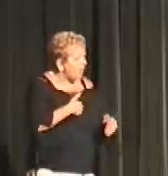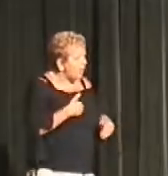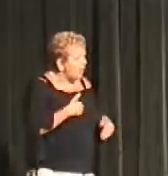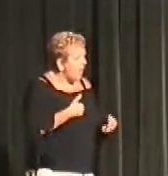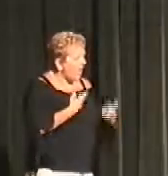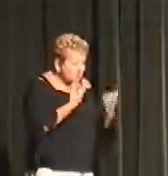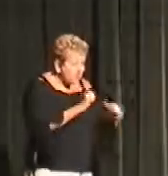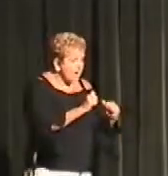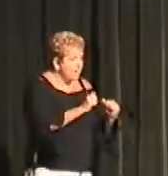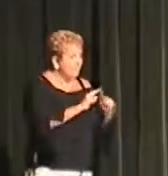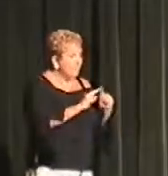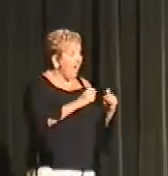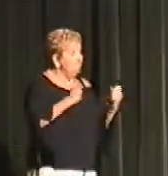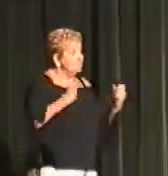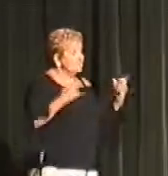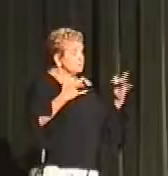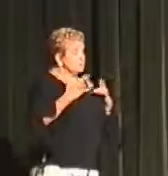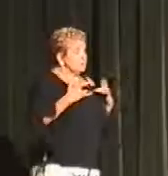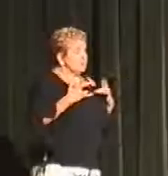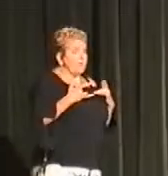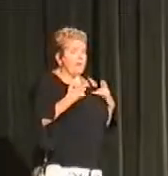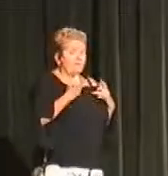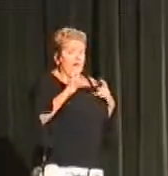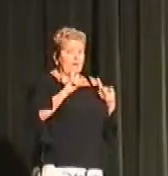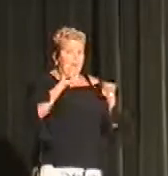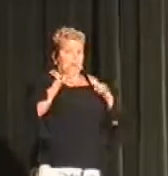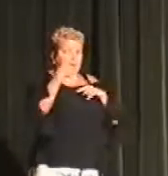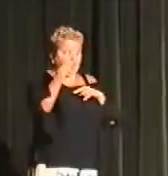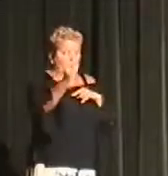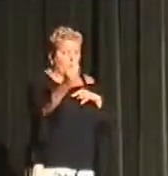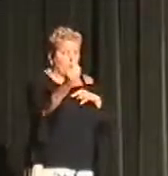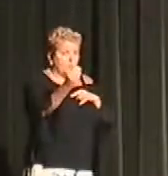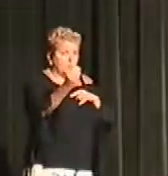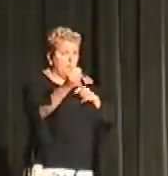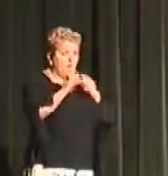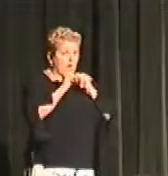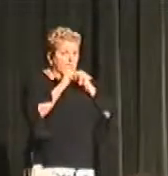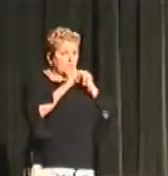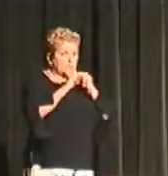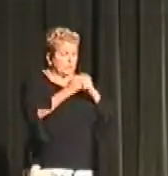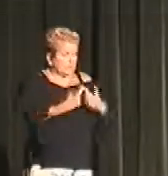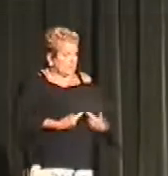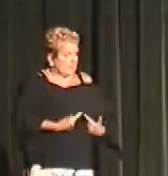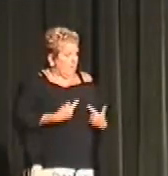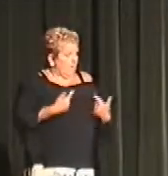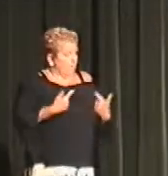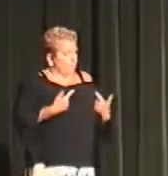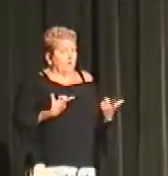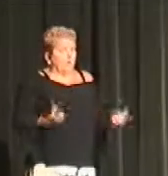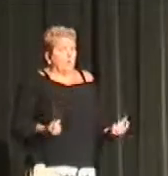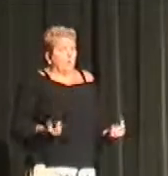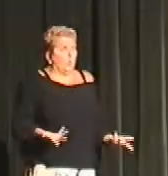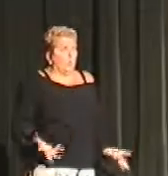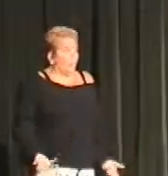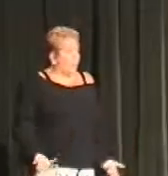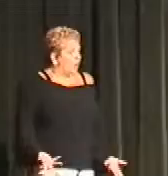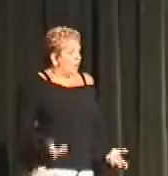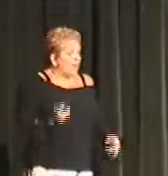was afraid that if I went back out there, I might be able to continue to live the way that I was living. And I couldn't do it anymore. And